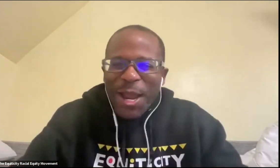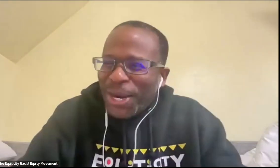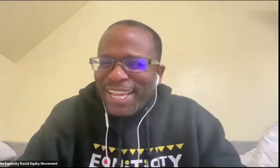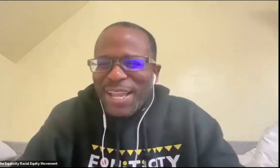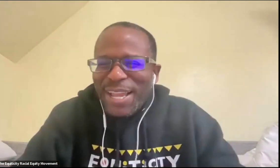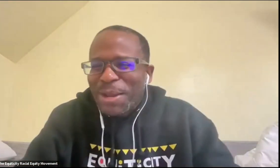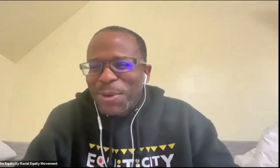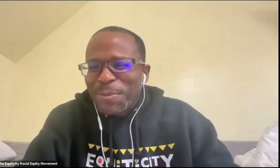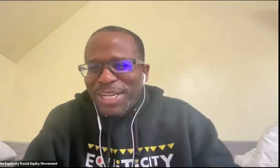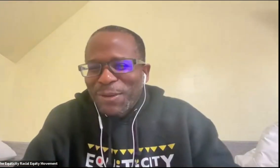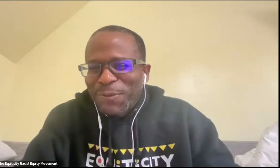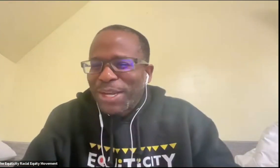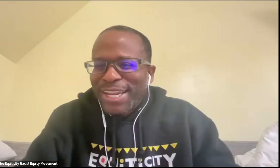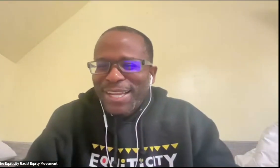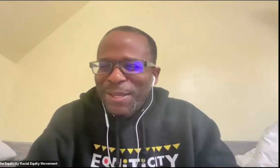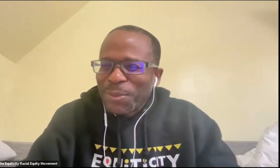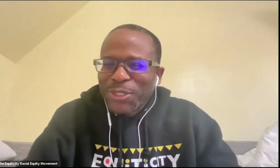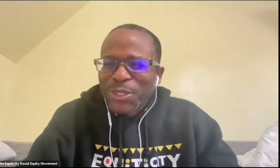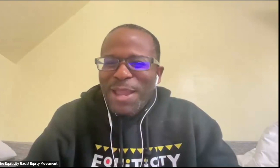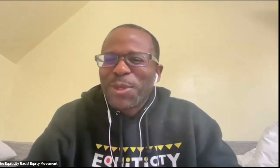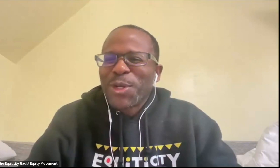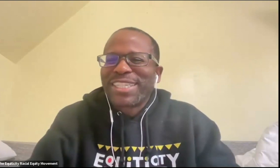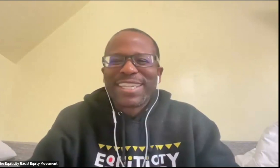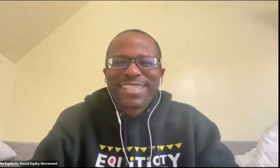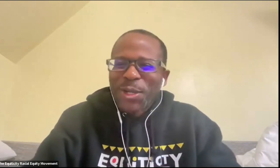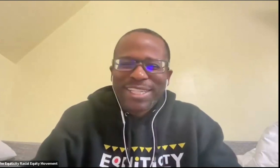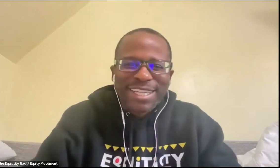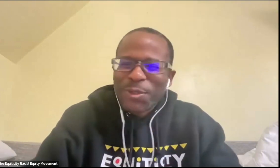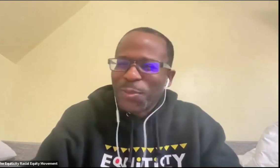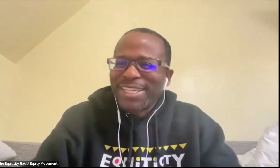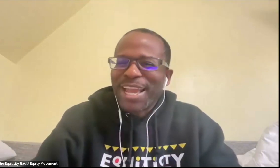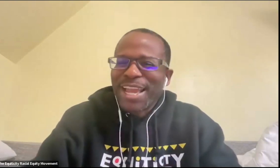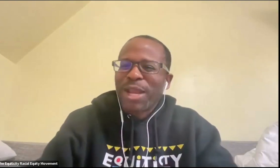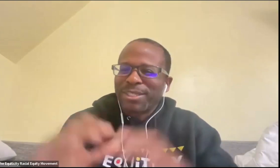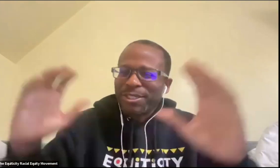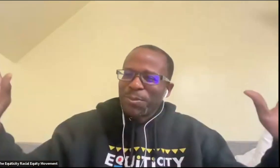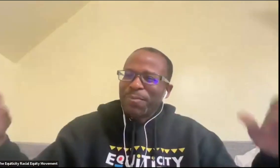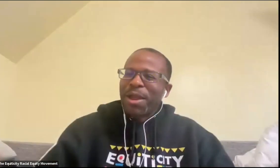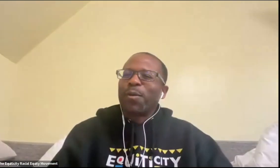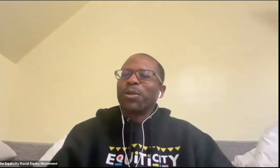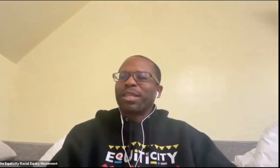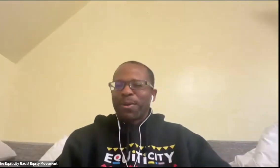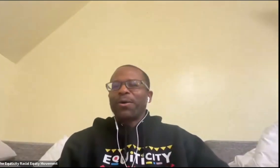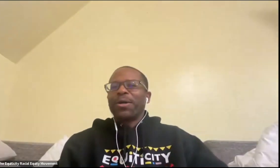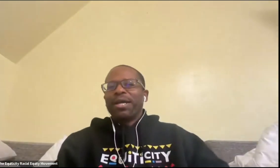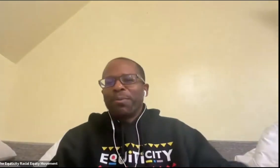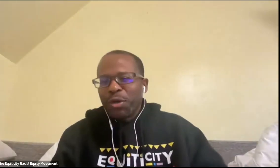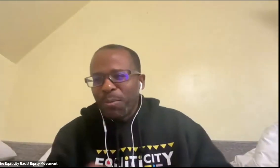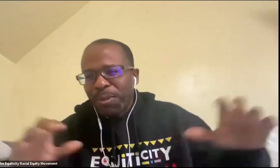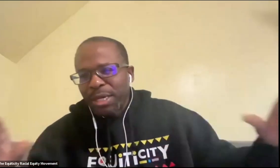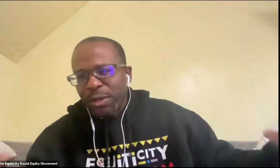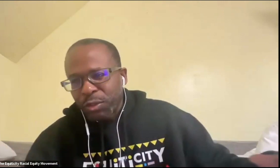else. All right. And my good friend, Mr. Jaime Ortiz joined us at the right time. So that's just a little bit about how we think